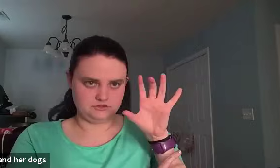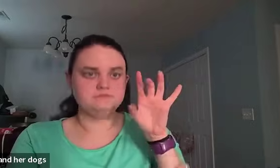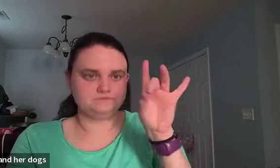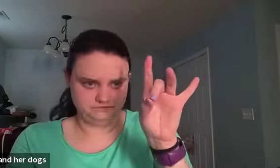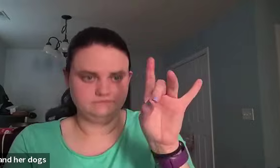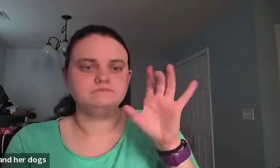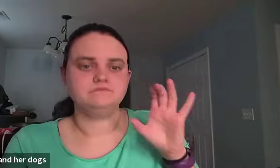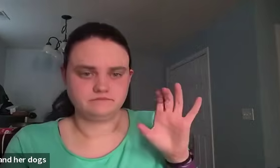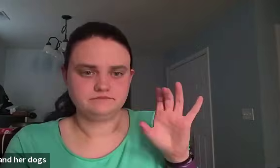800,